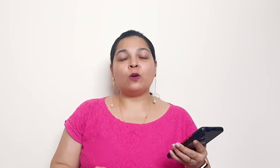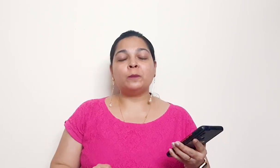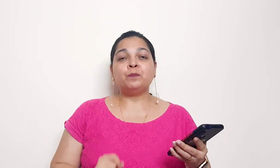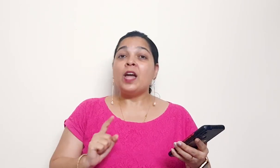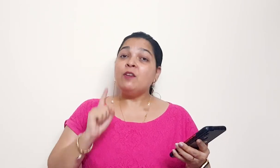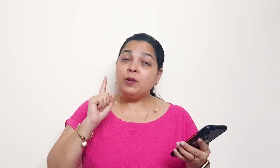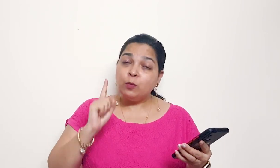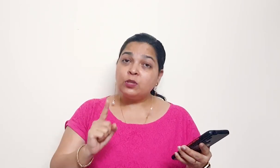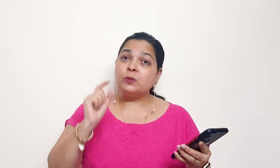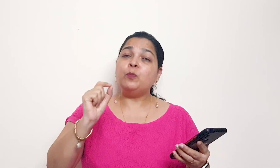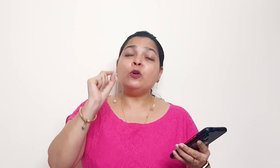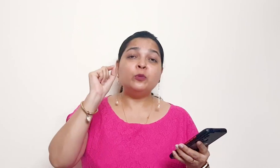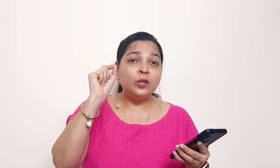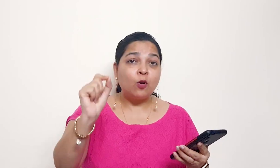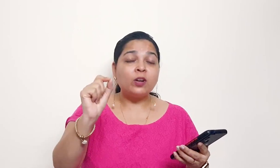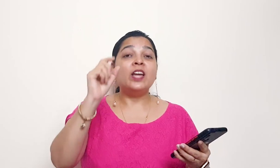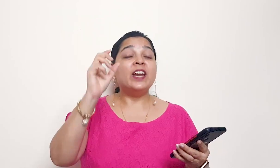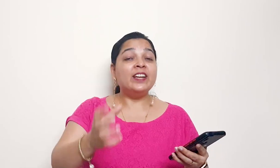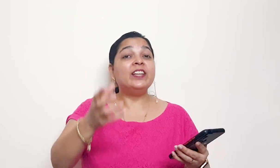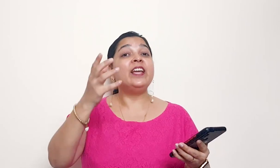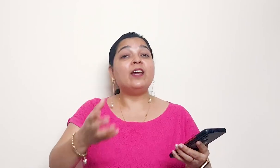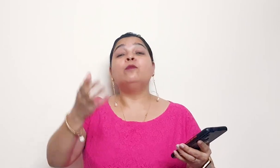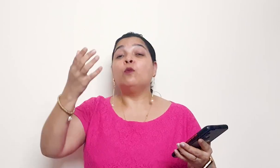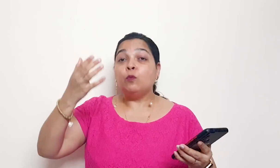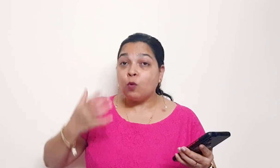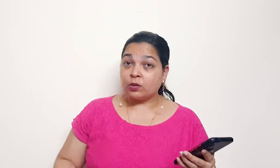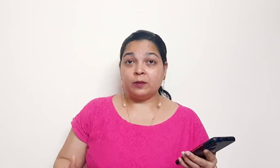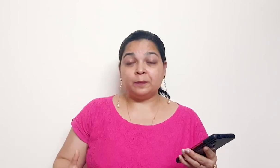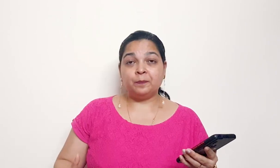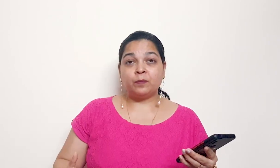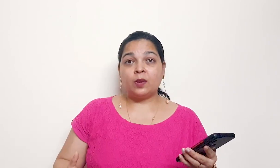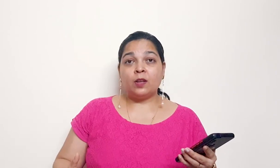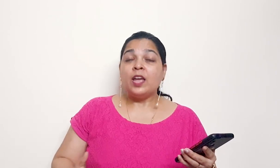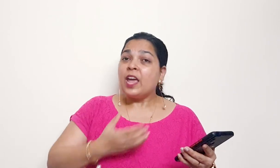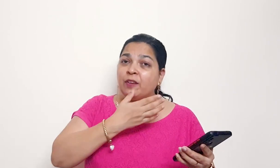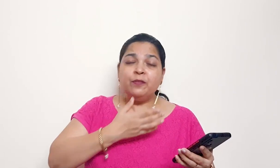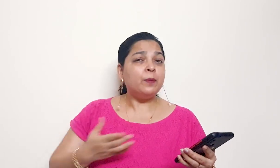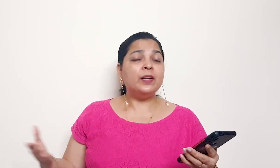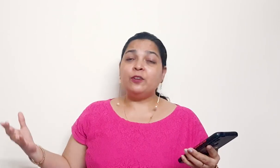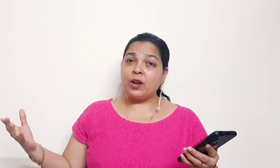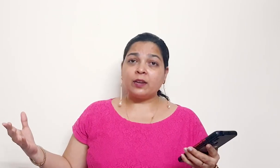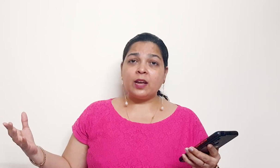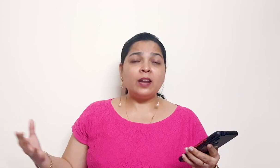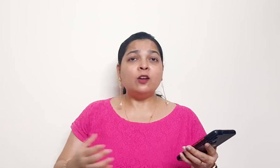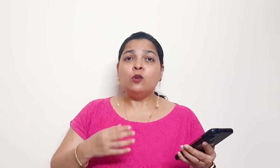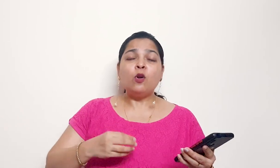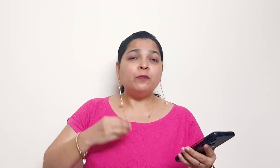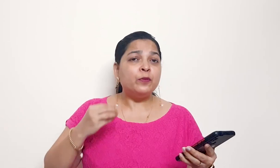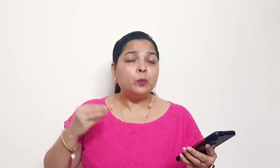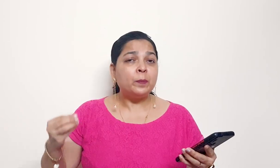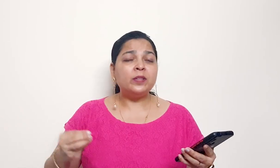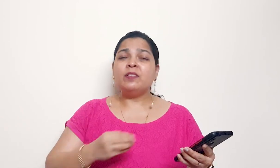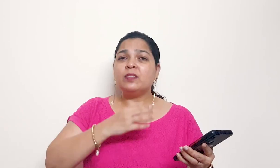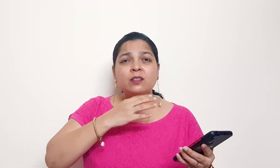the rock. And when Moses spoke to the rock, it gave water. Everybody drank, and